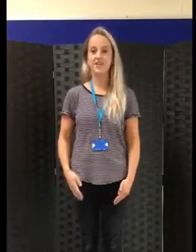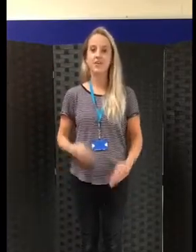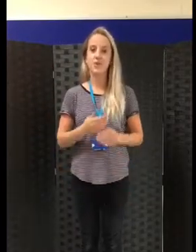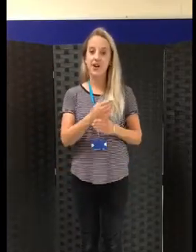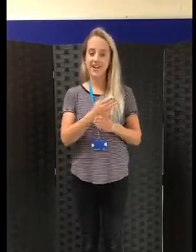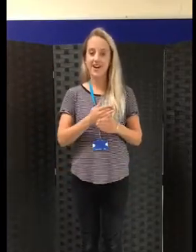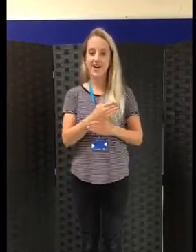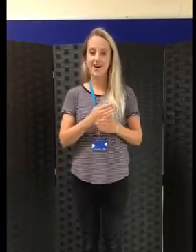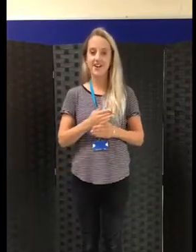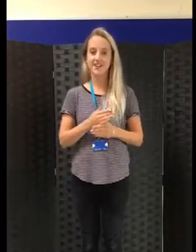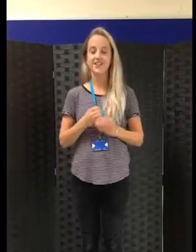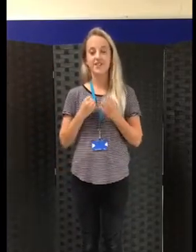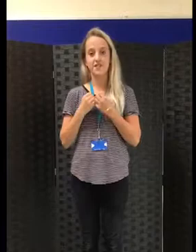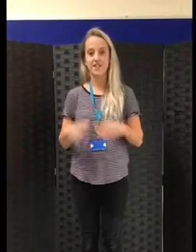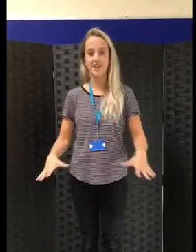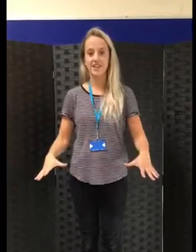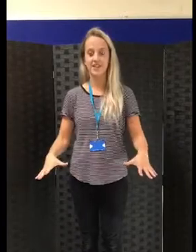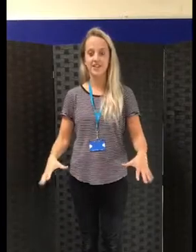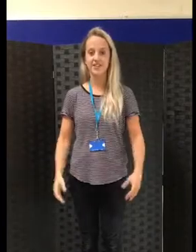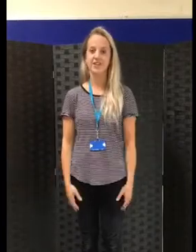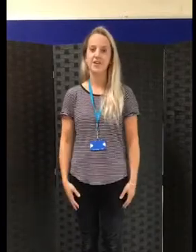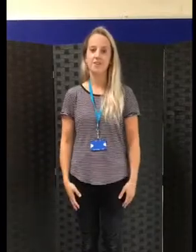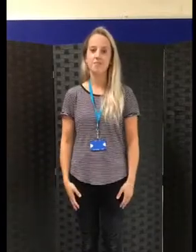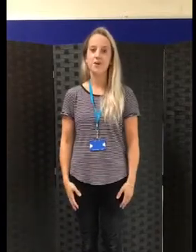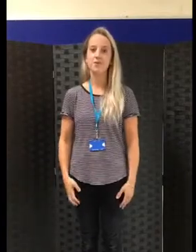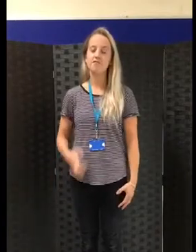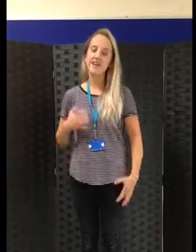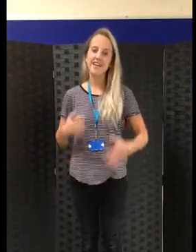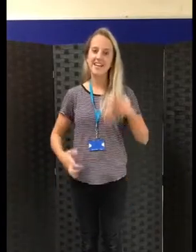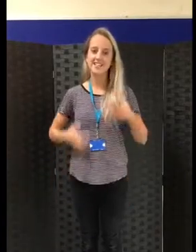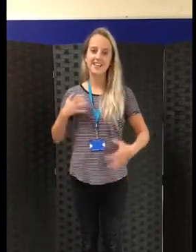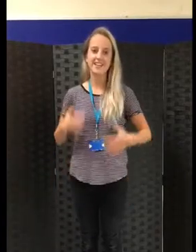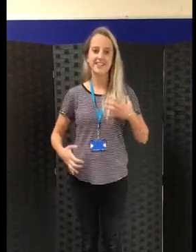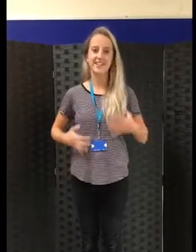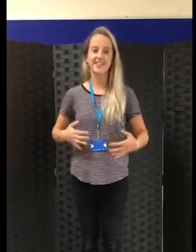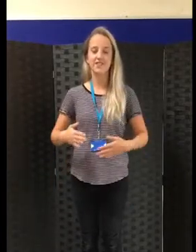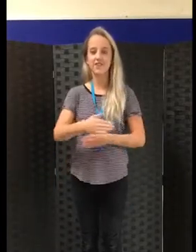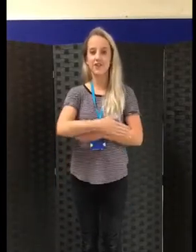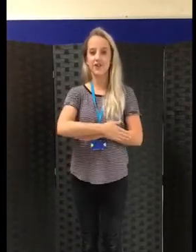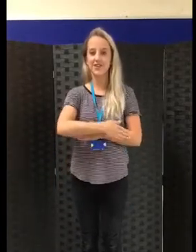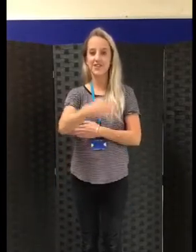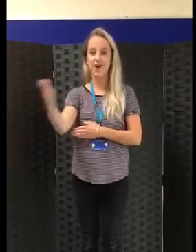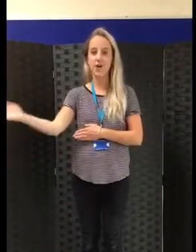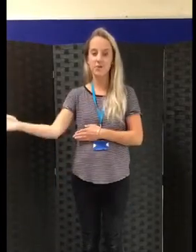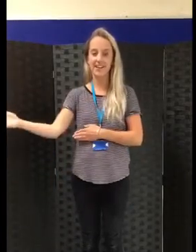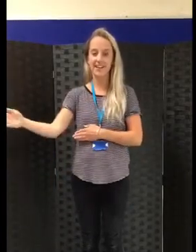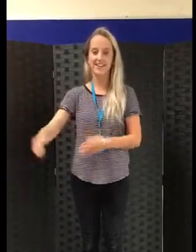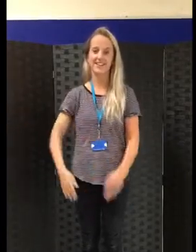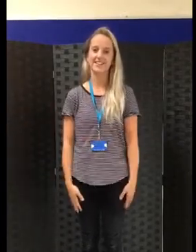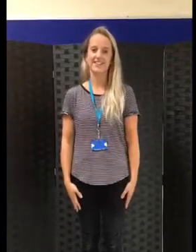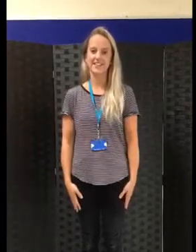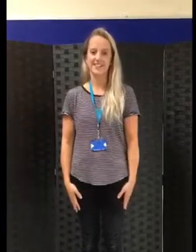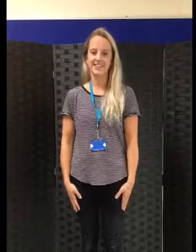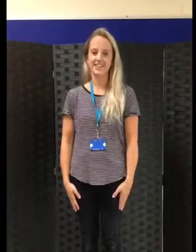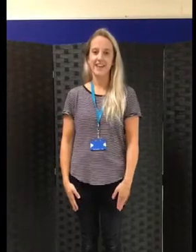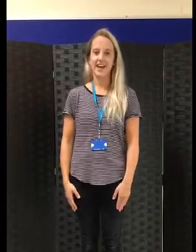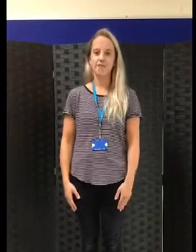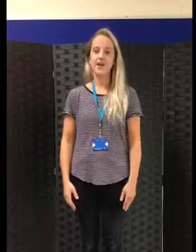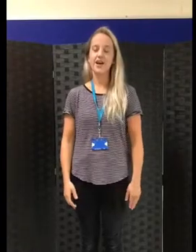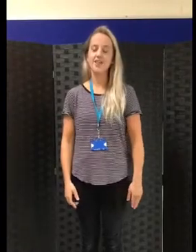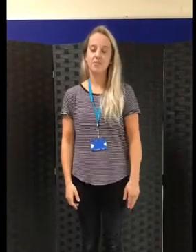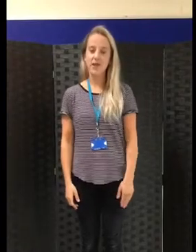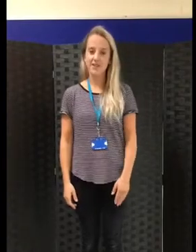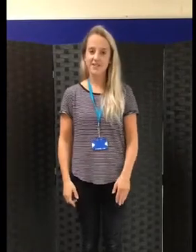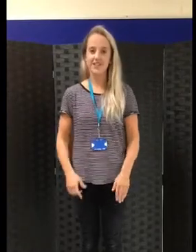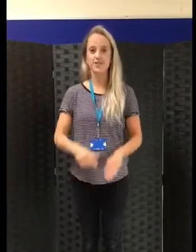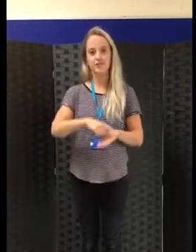are still working hard to finish, but we're really excited for its opening. And